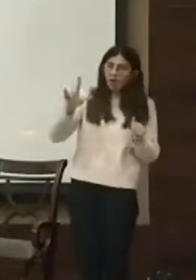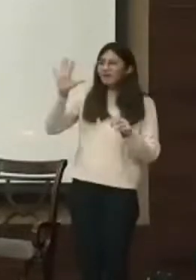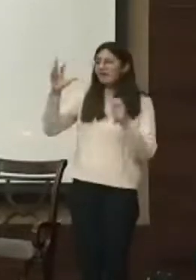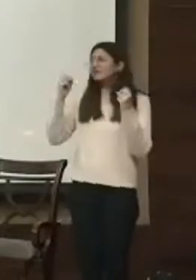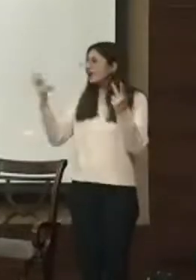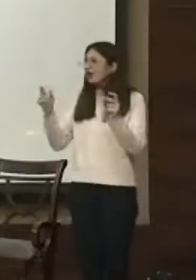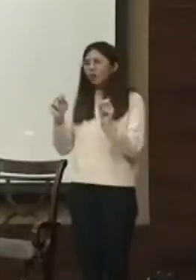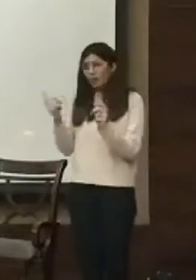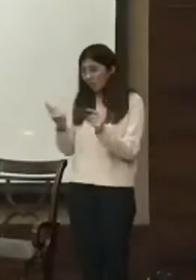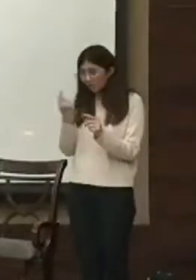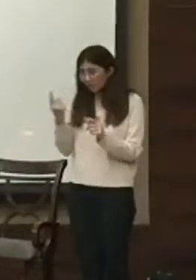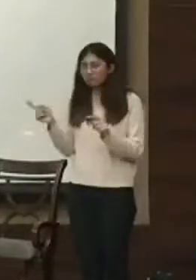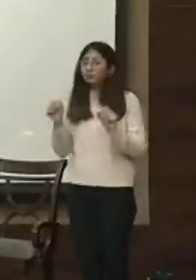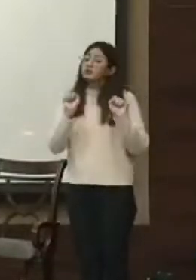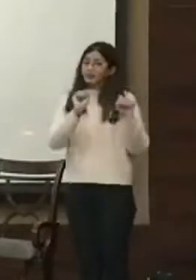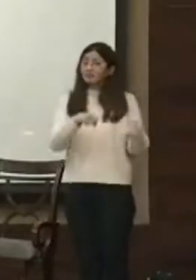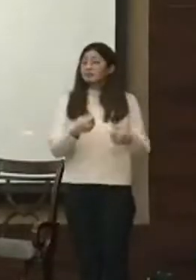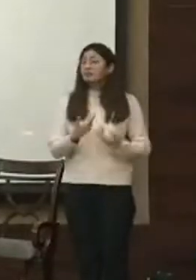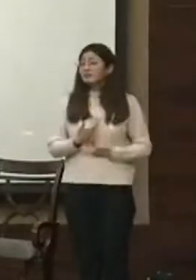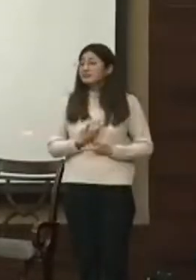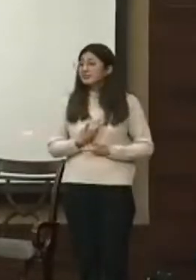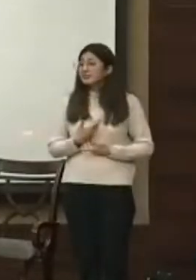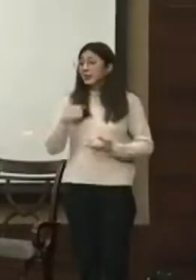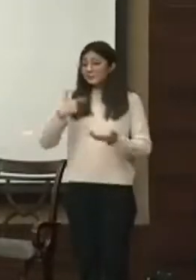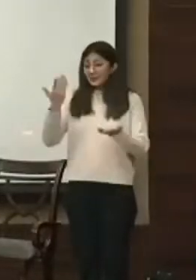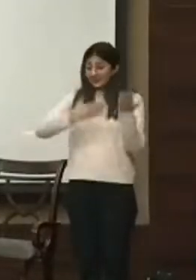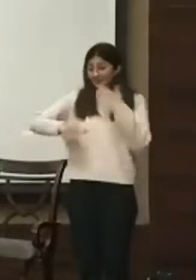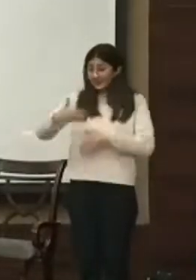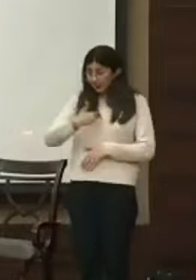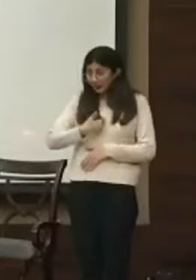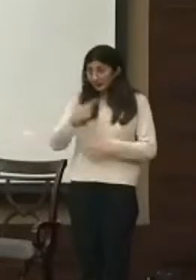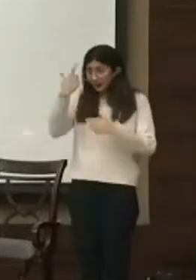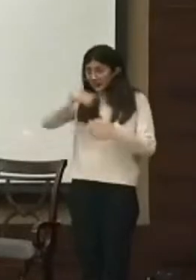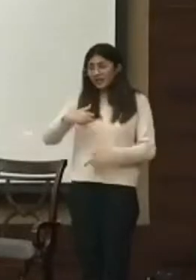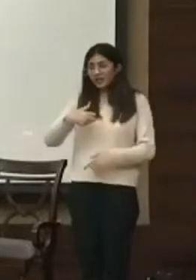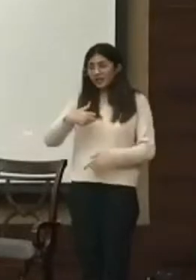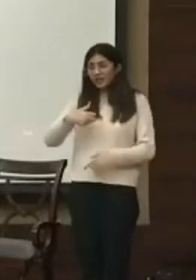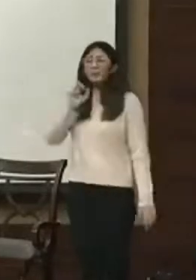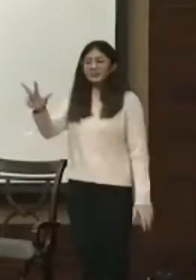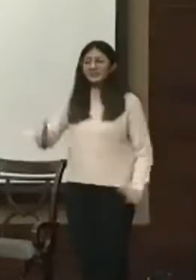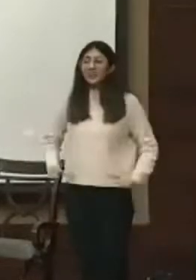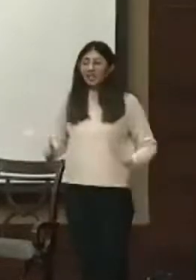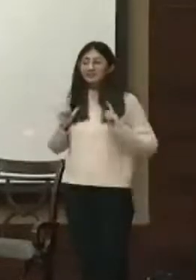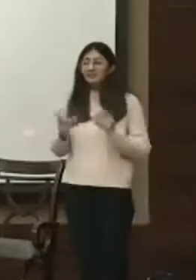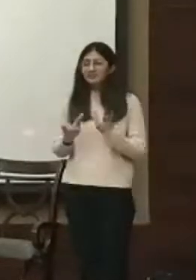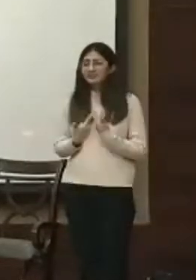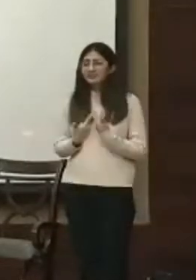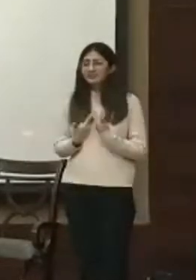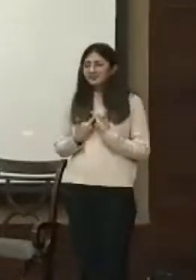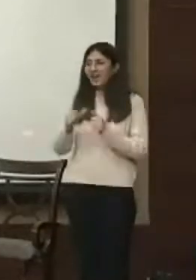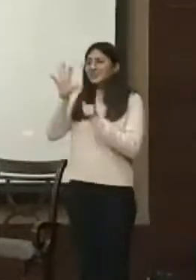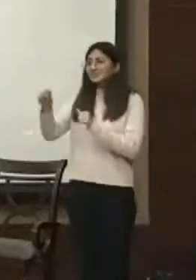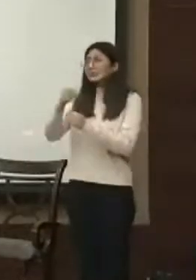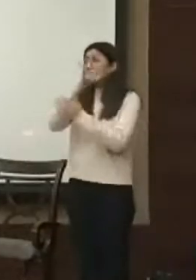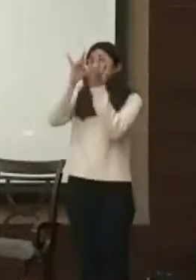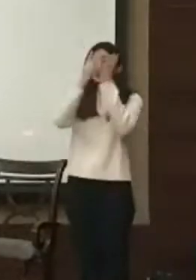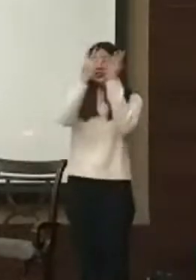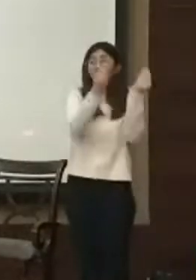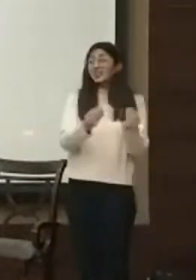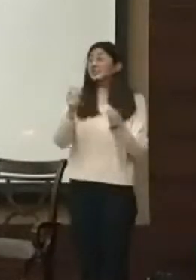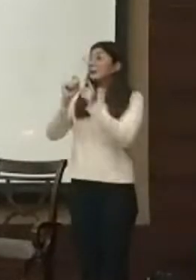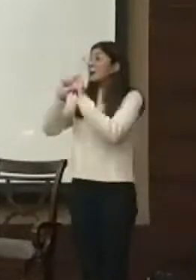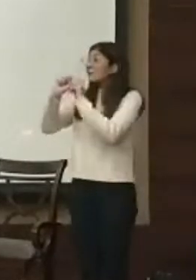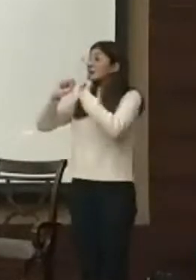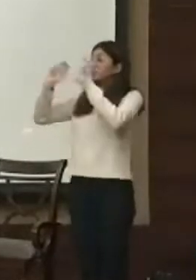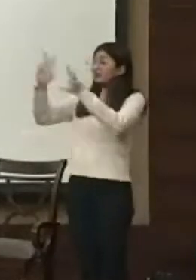Yes. And living a life as a person with disability is very expensive. Very, very expensive. So imagine the